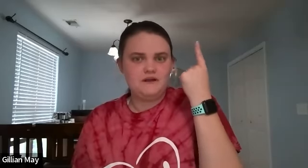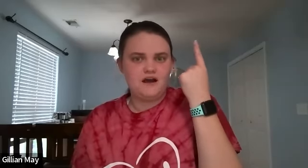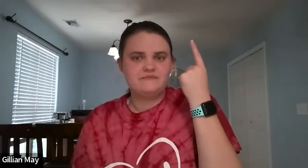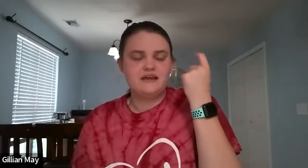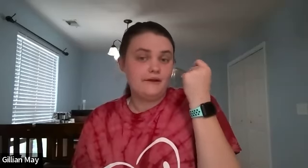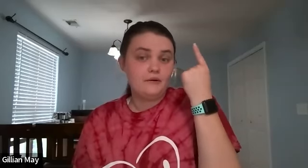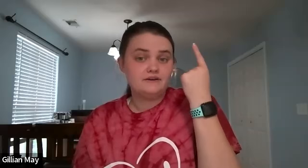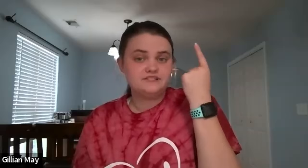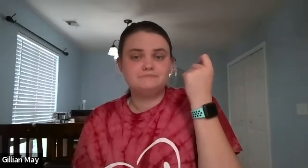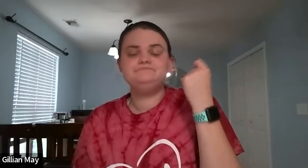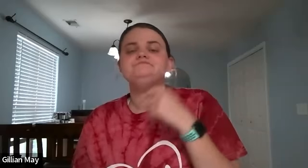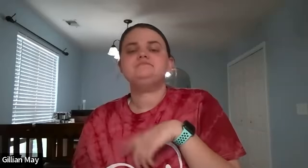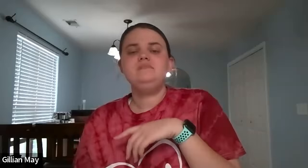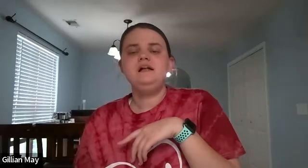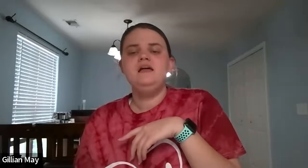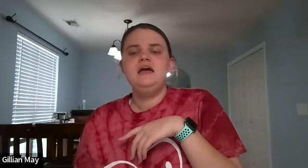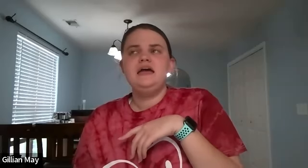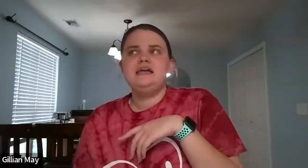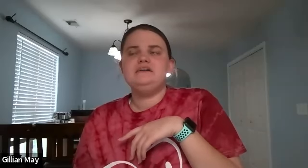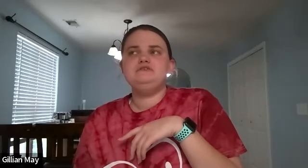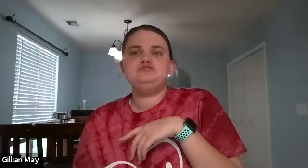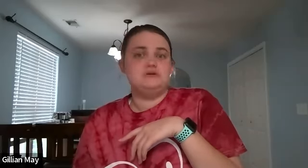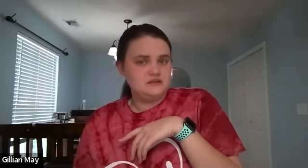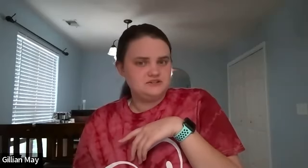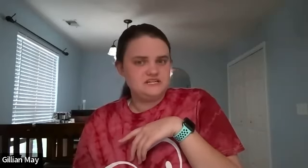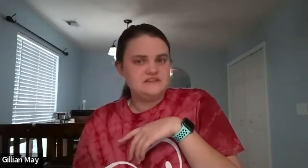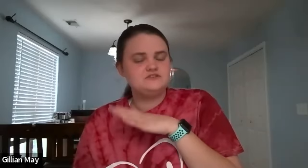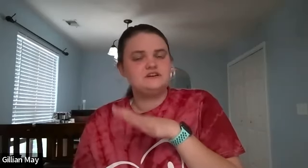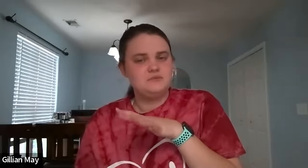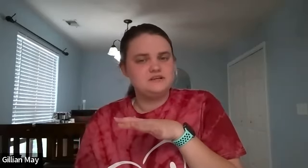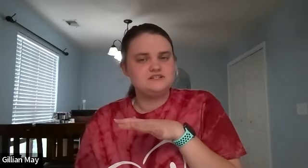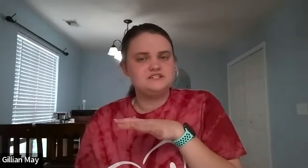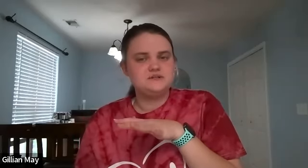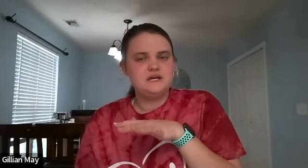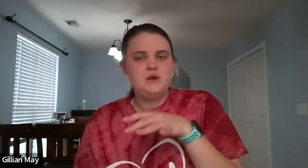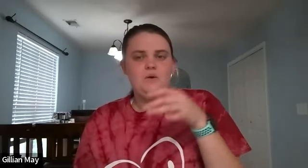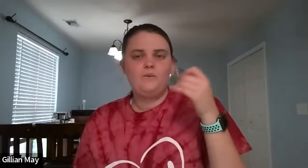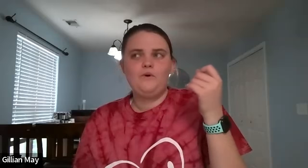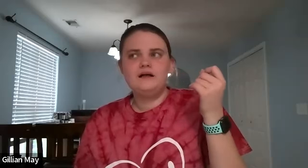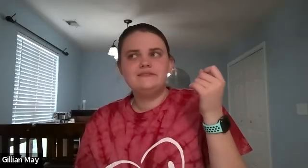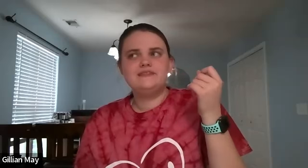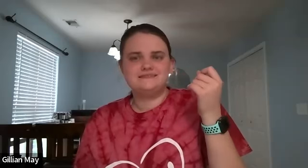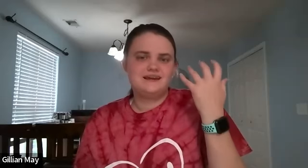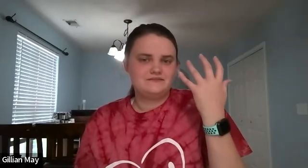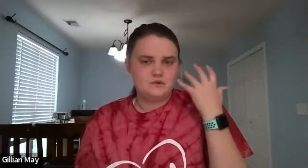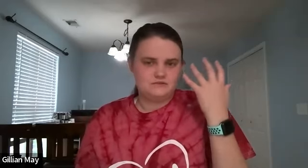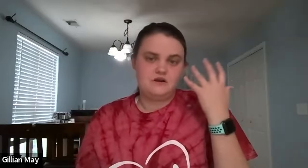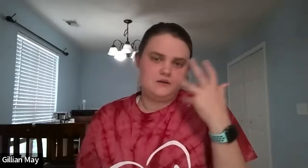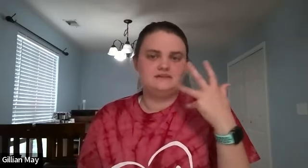off in my head. Oh, I understand. If you don't understand, there's a couple ways you can do it. One that's kind of the more